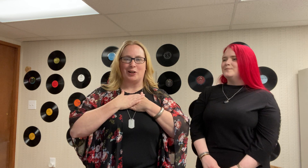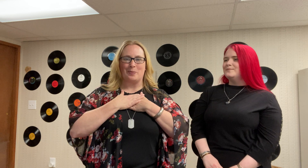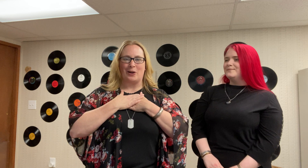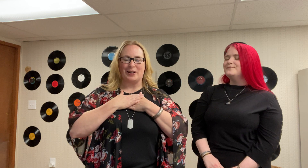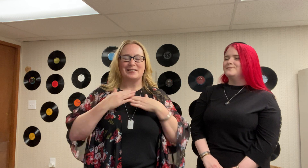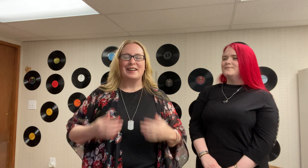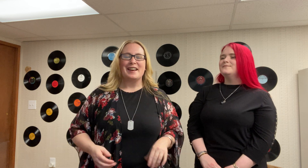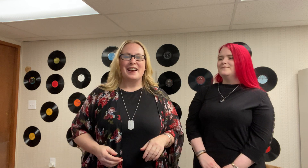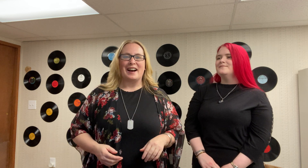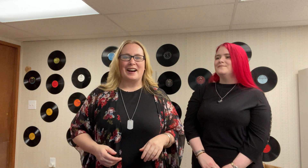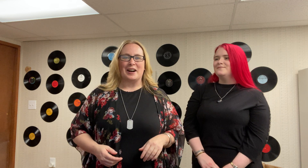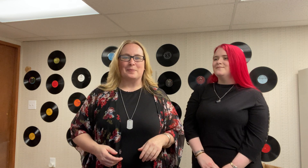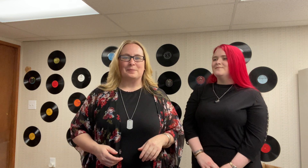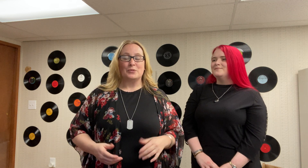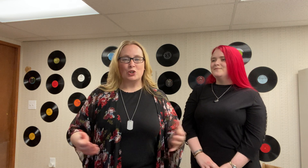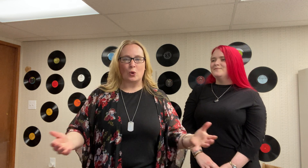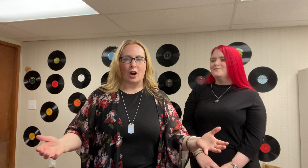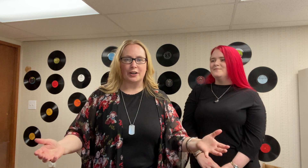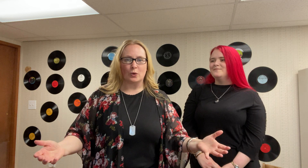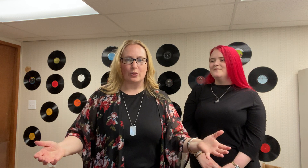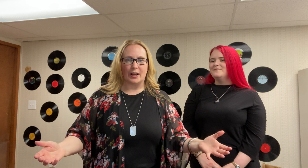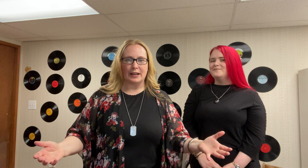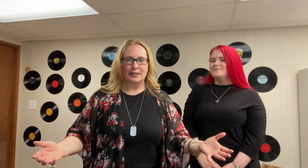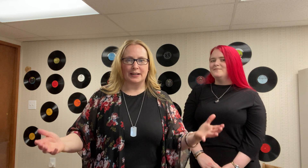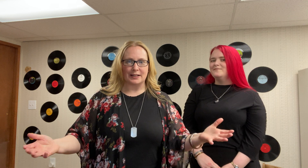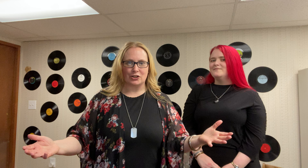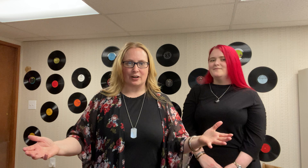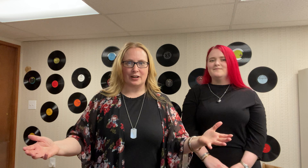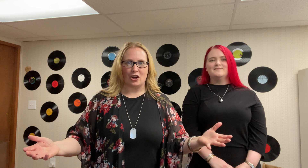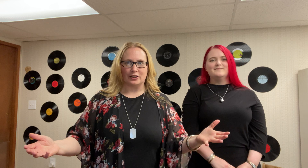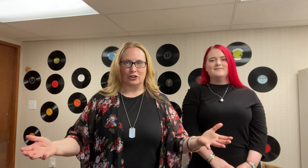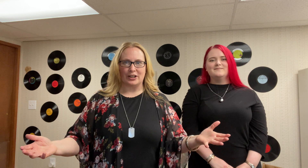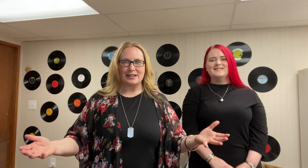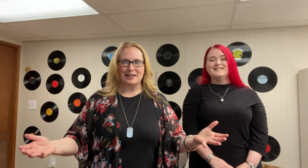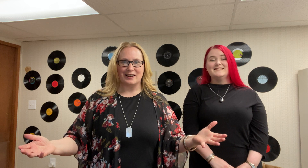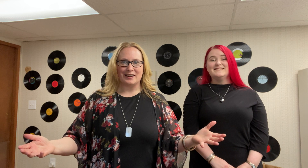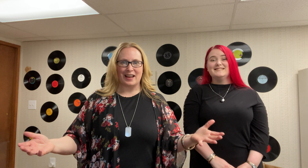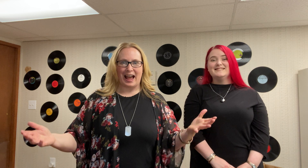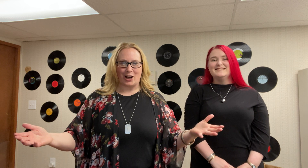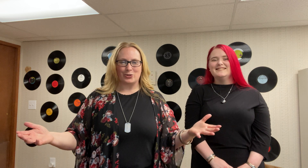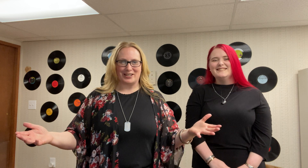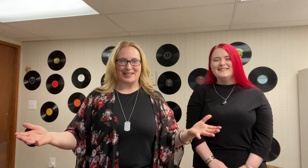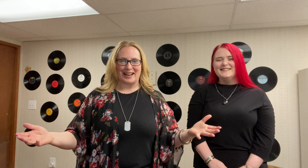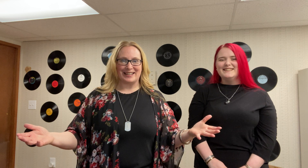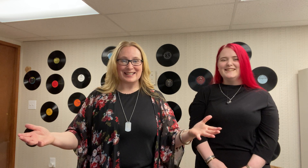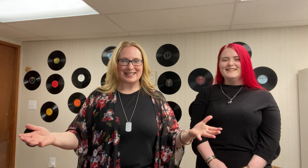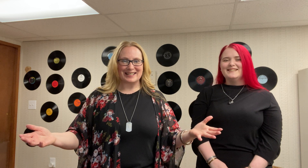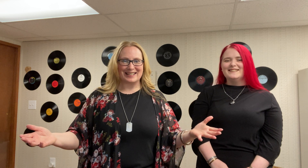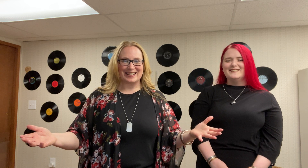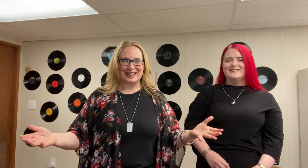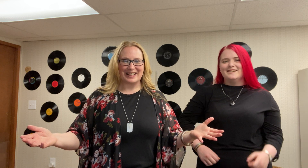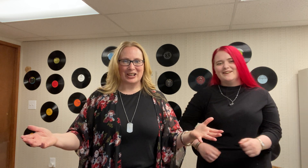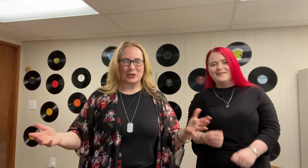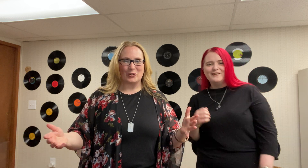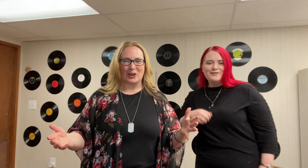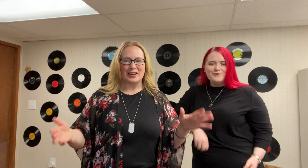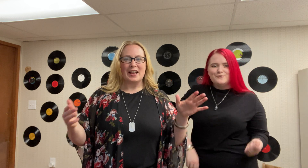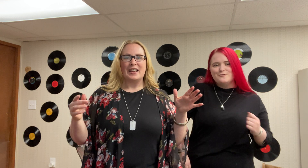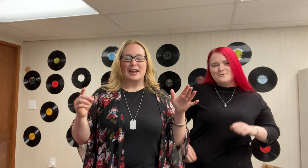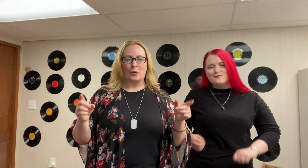about it. So are you all ready to get started on learning how to sign this? Cool. Now, one